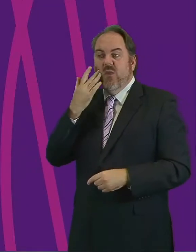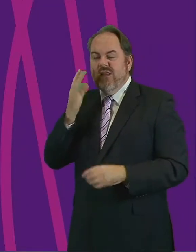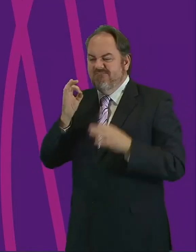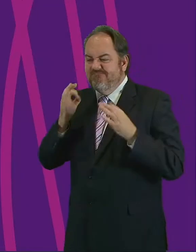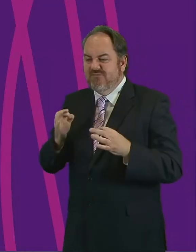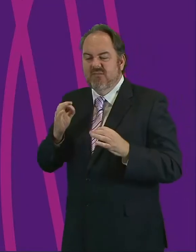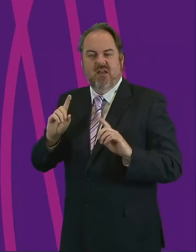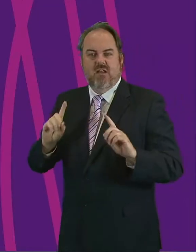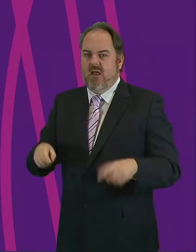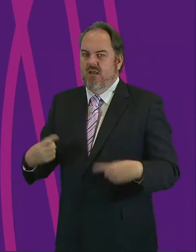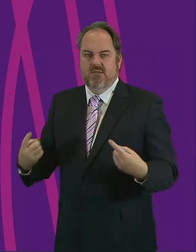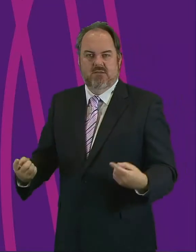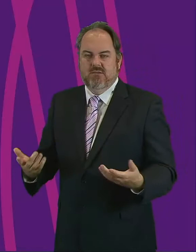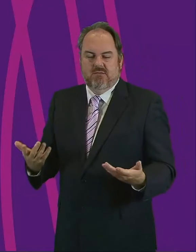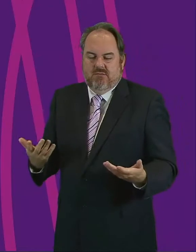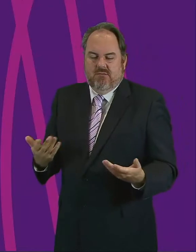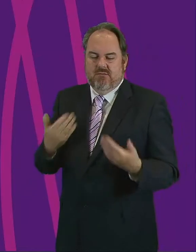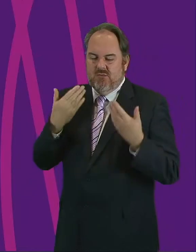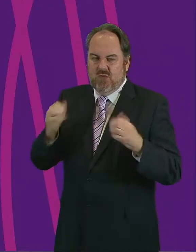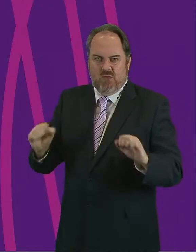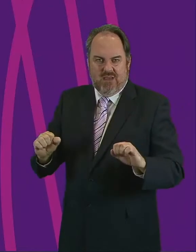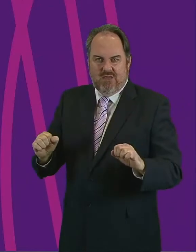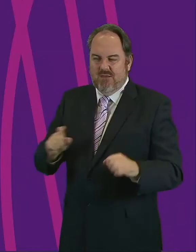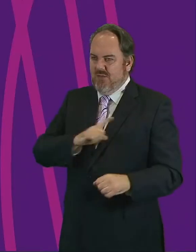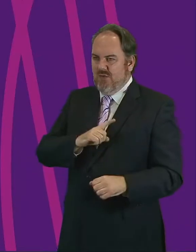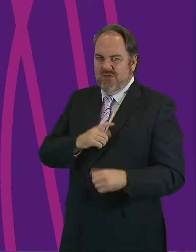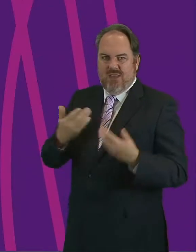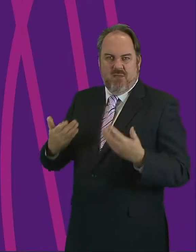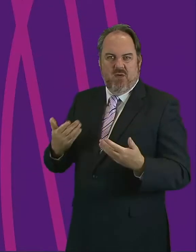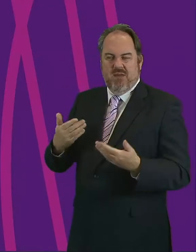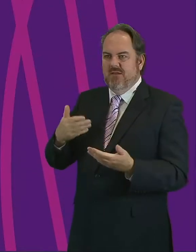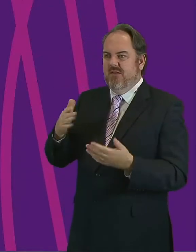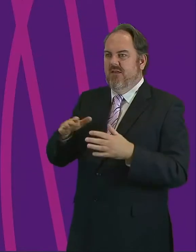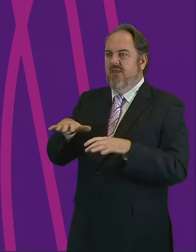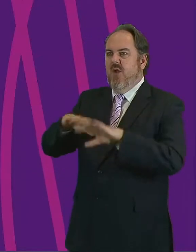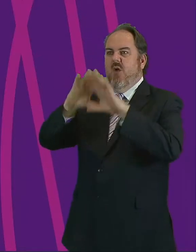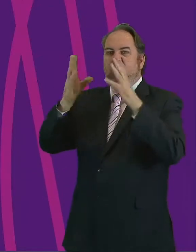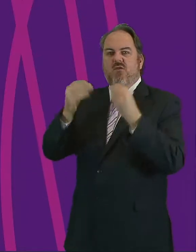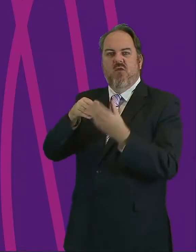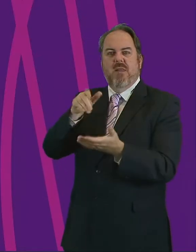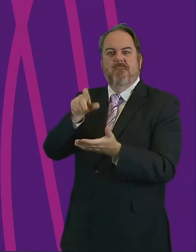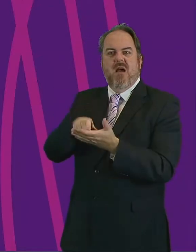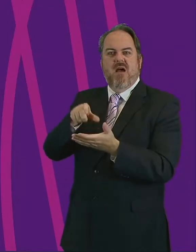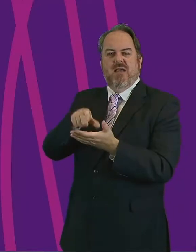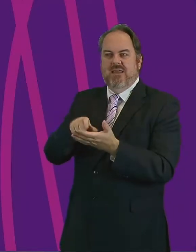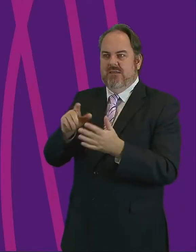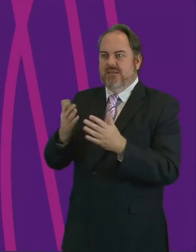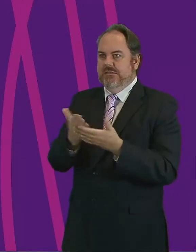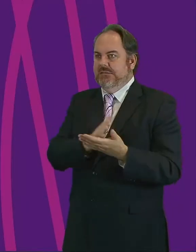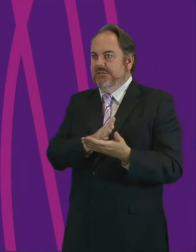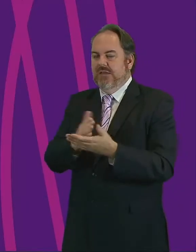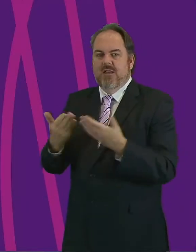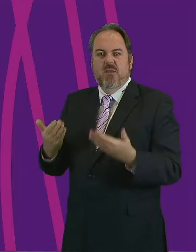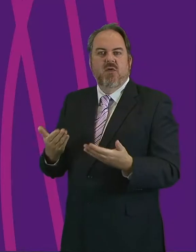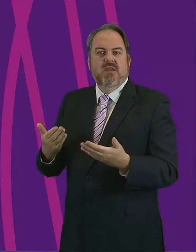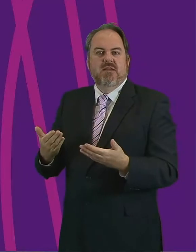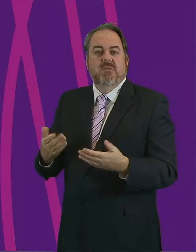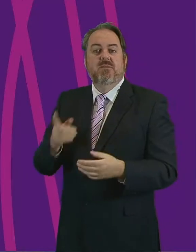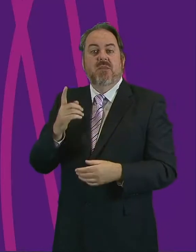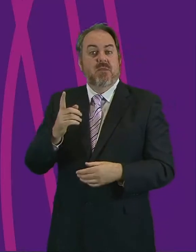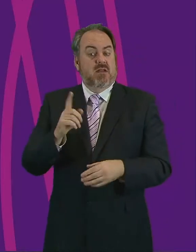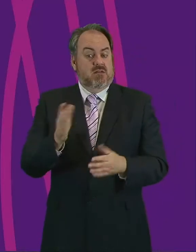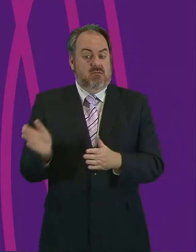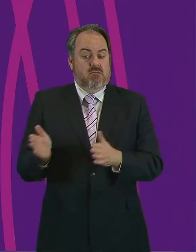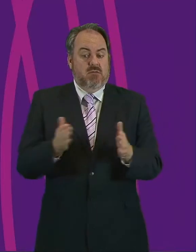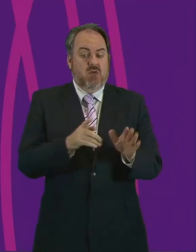be particularly helpful in terms of the uncertainty in the market. In terms of youth unemployment, we are aware that we will need to do far